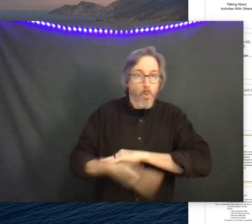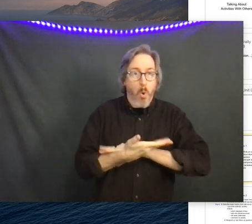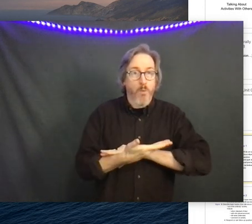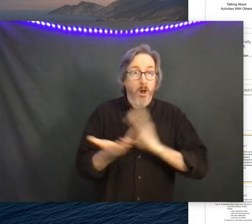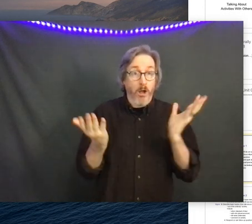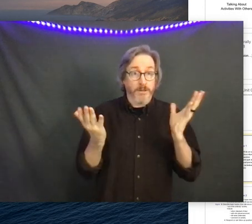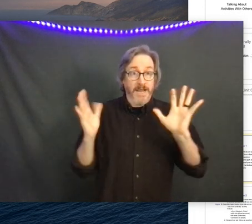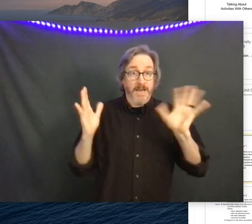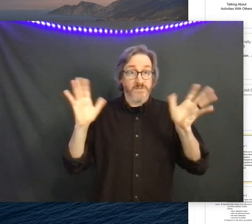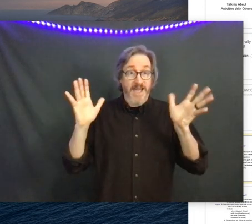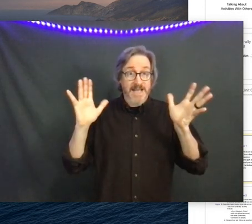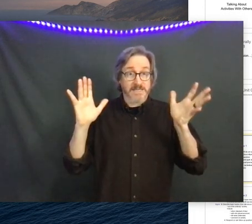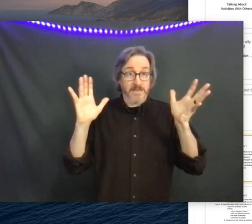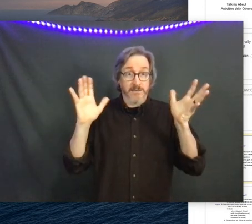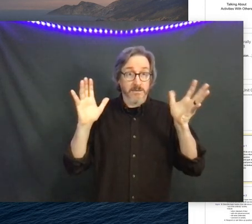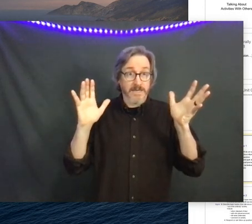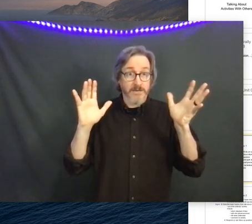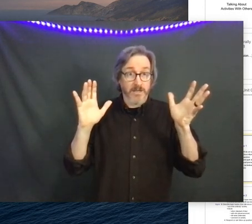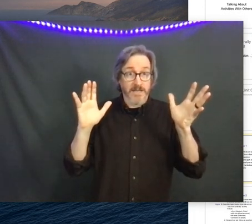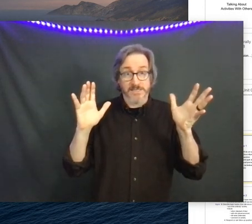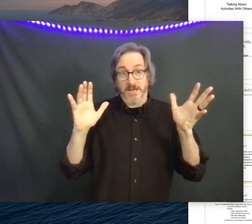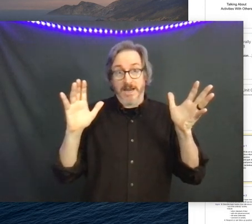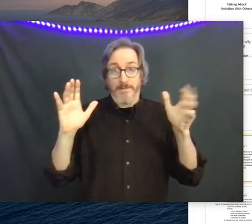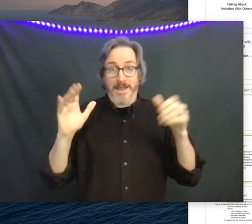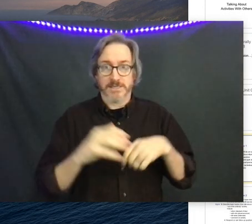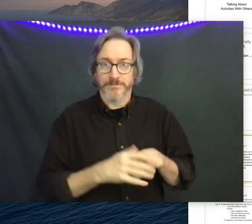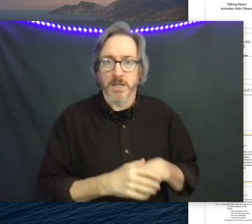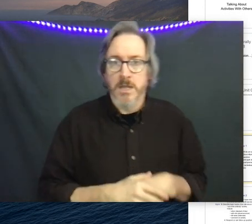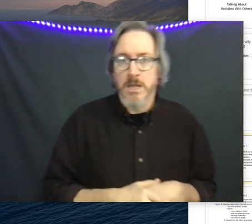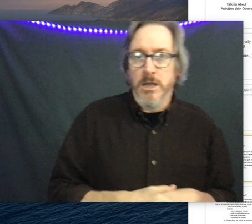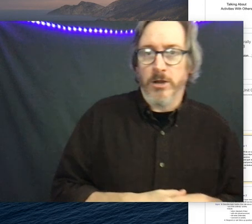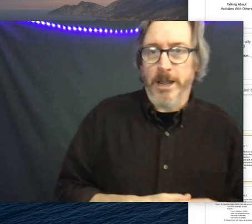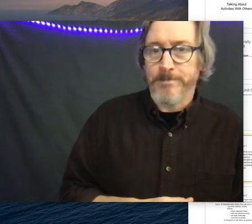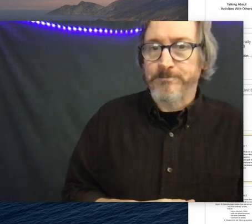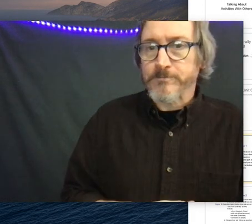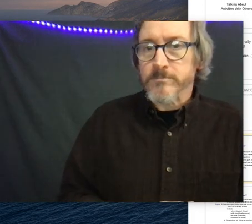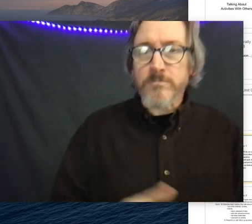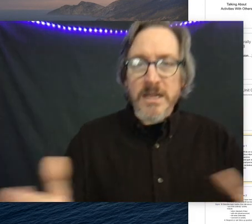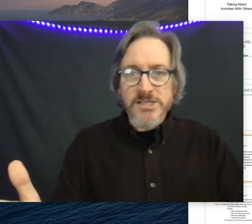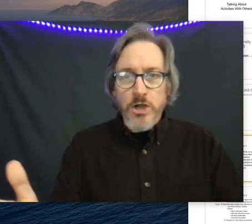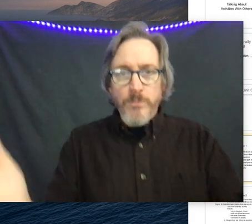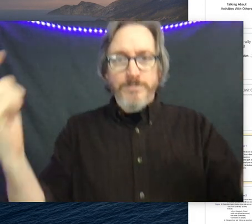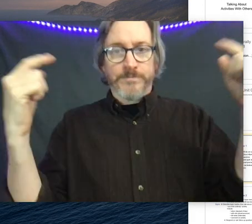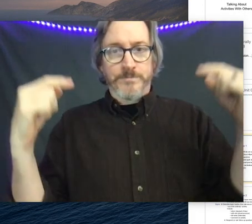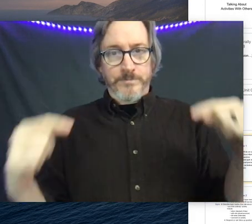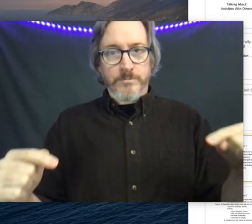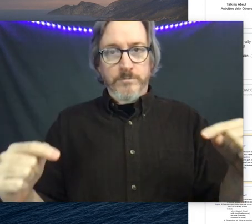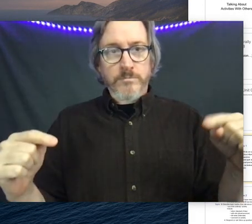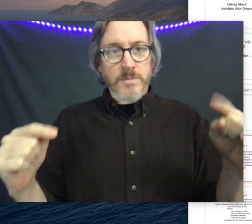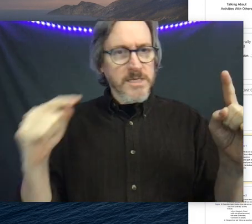opposed to all night, it was fast and I didn't realize the night had passed. Okay. So